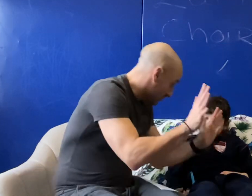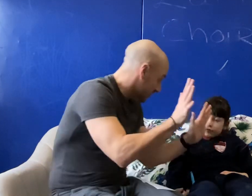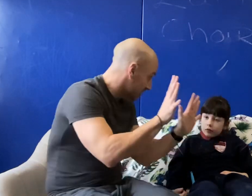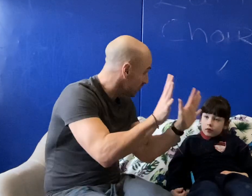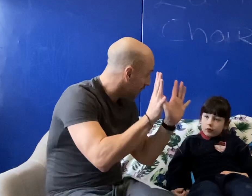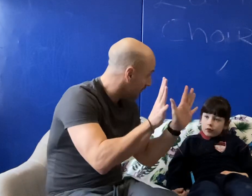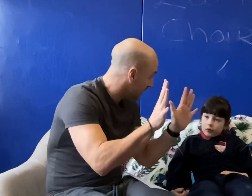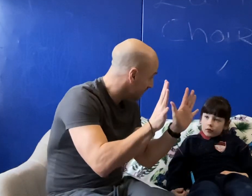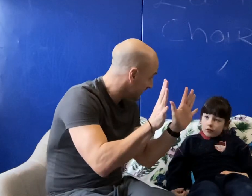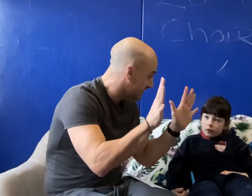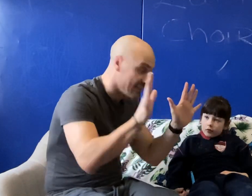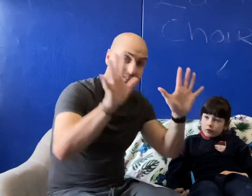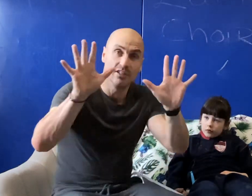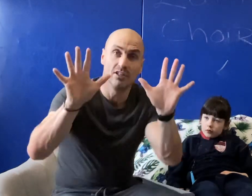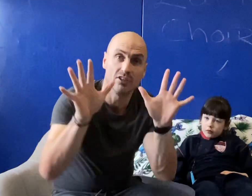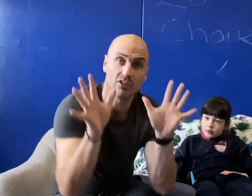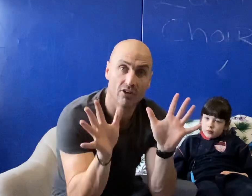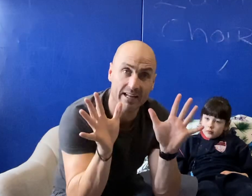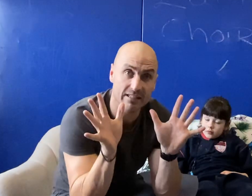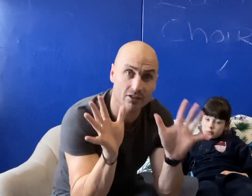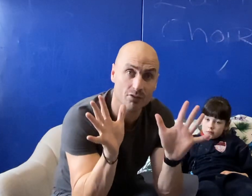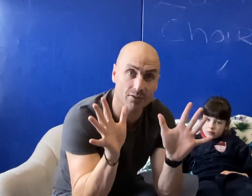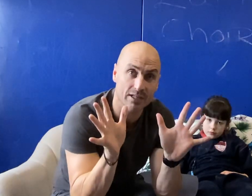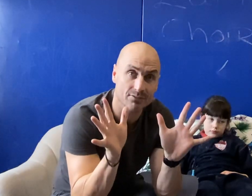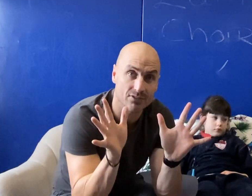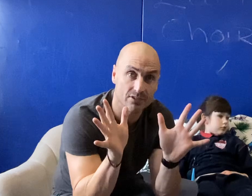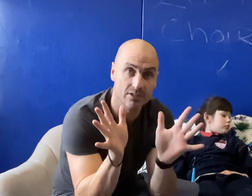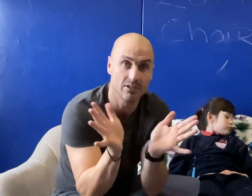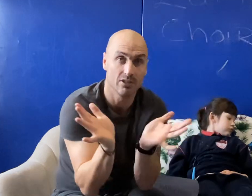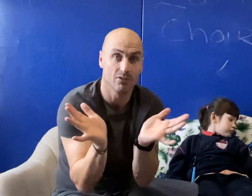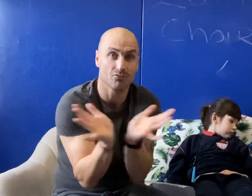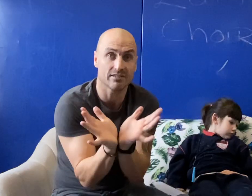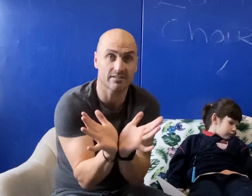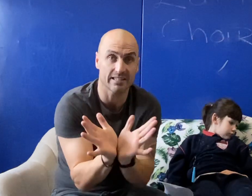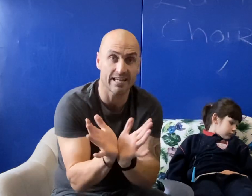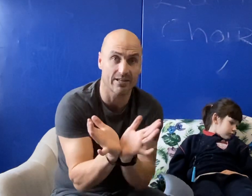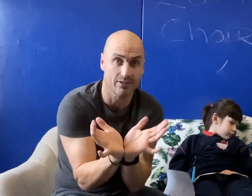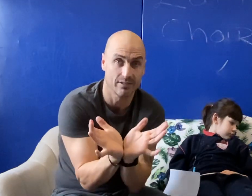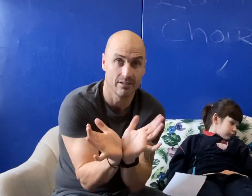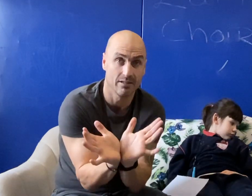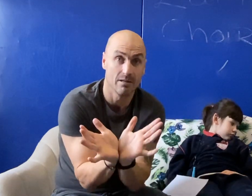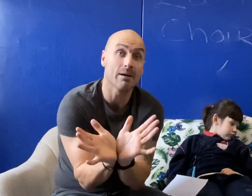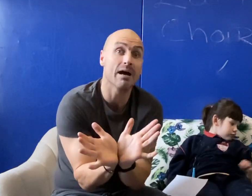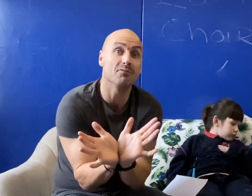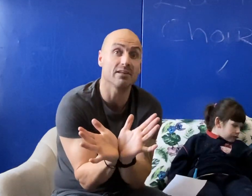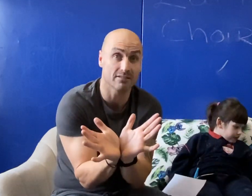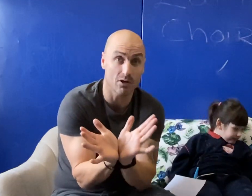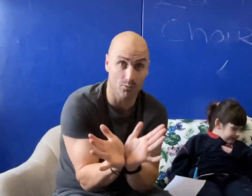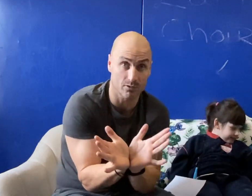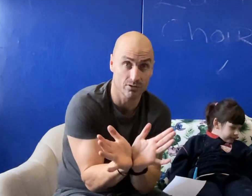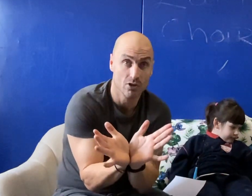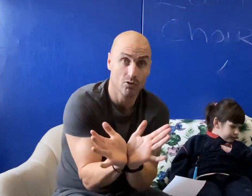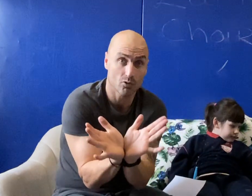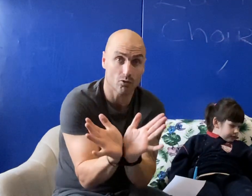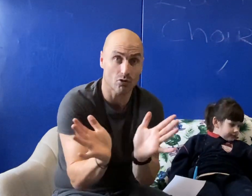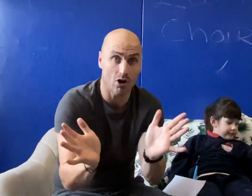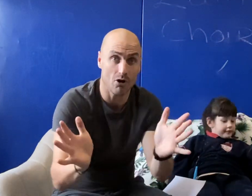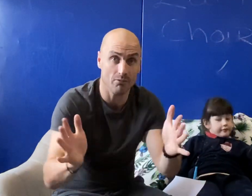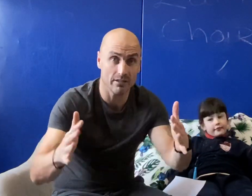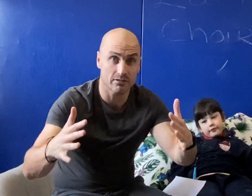to take two fives like this, hand in two fives, wrists together, palm facing outwards. You're going to go out in a